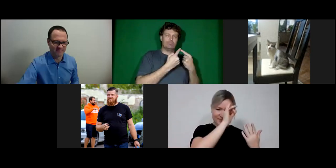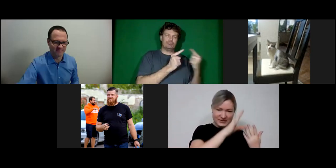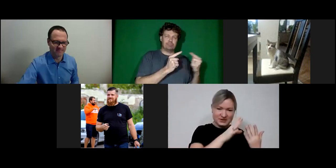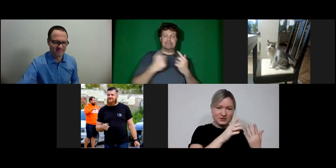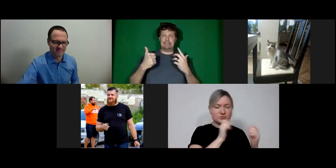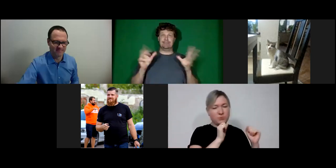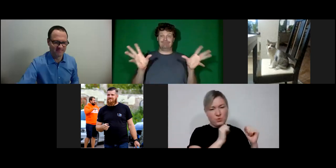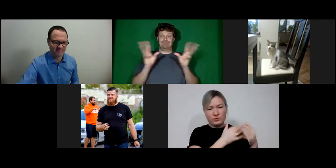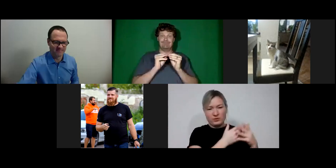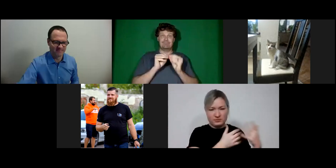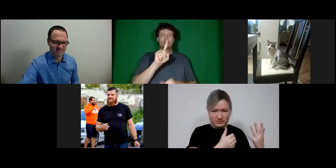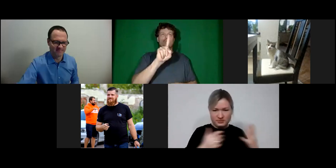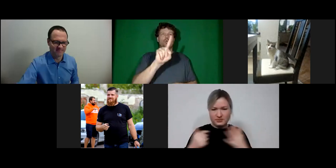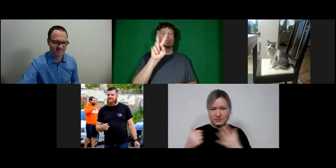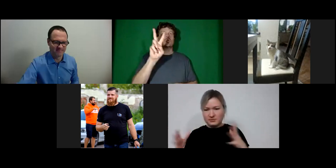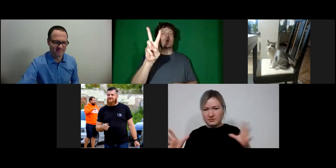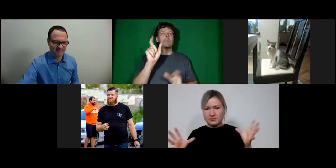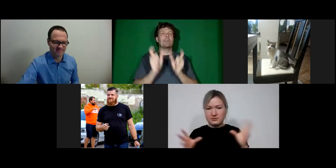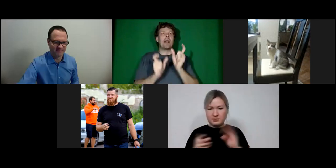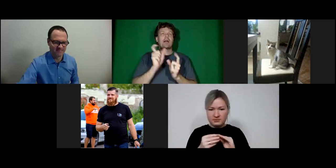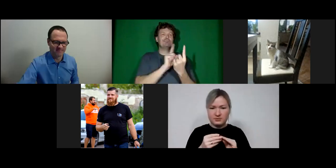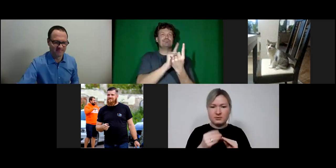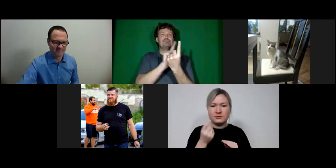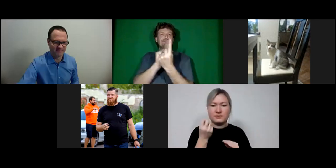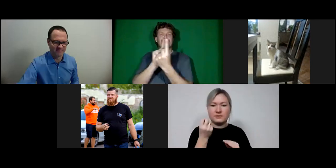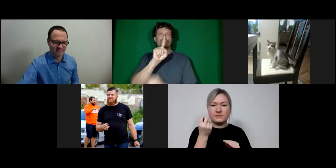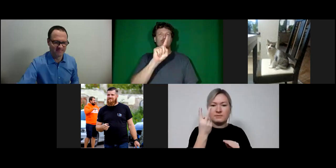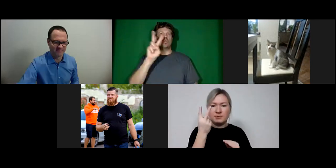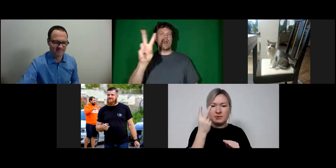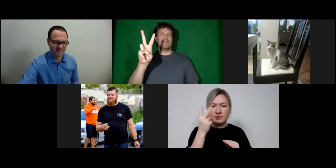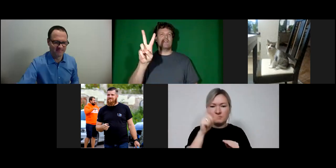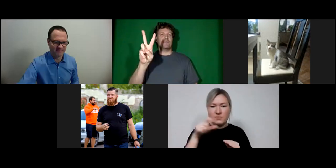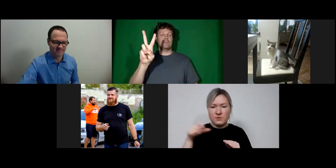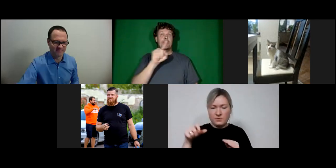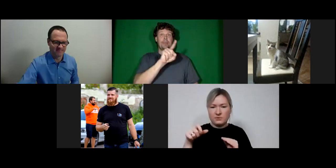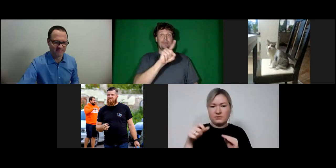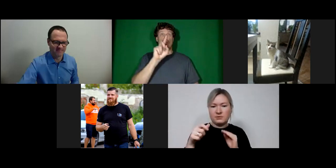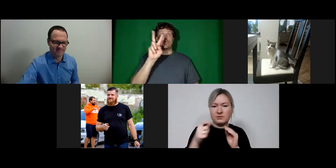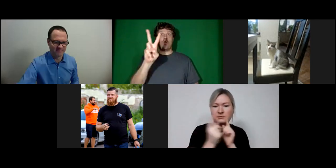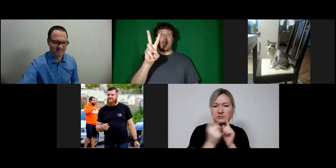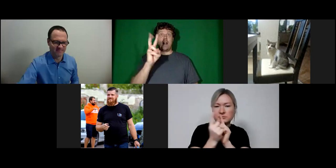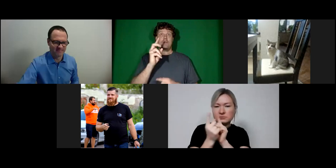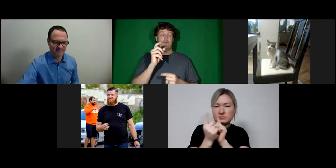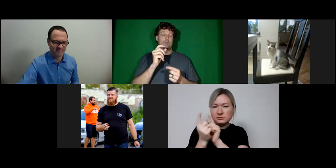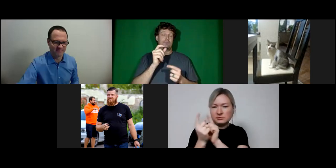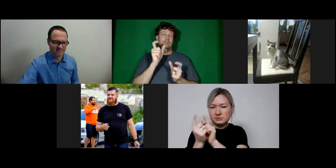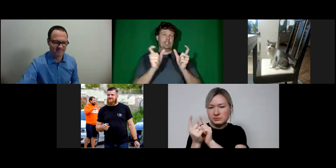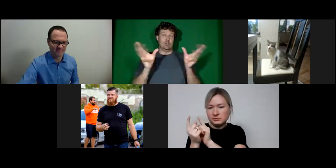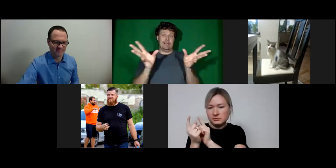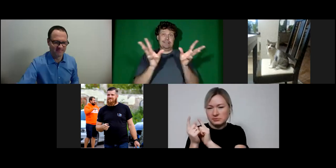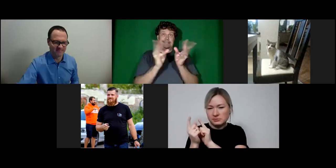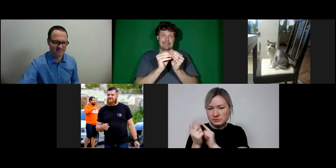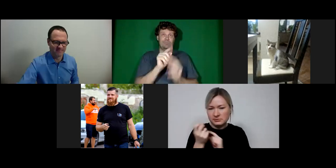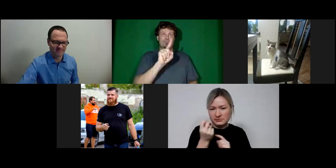So remember, there were six male dancers, a team of six female dancers, and